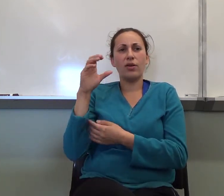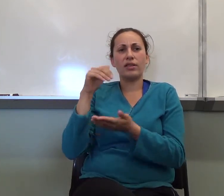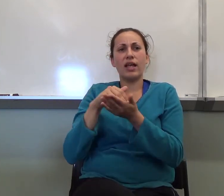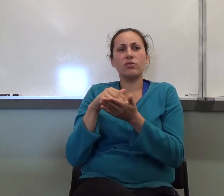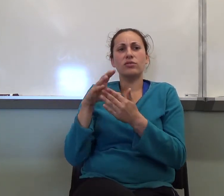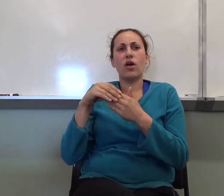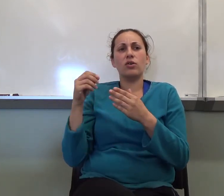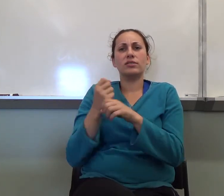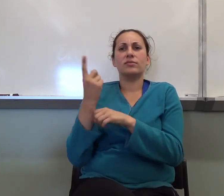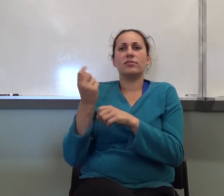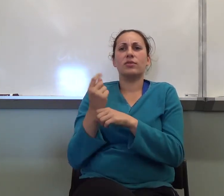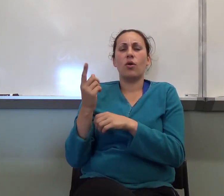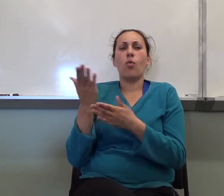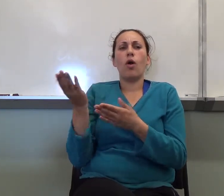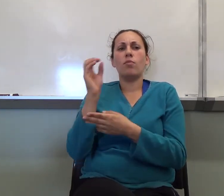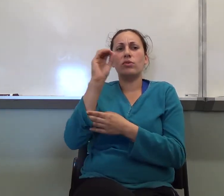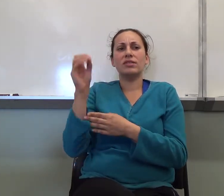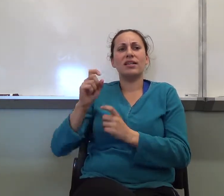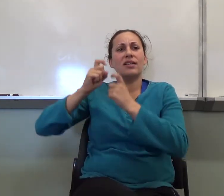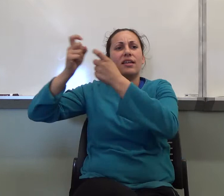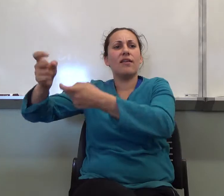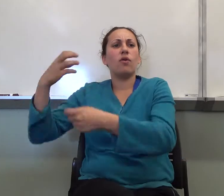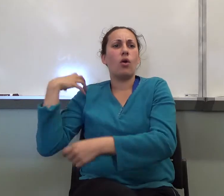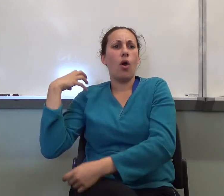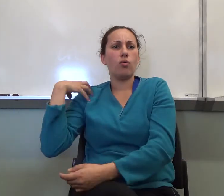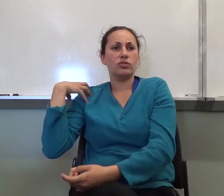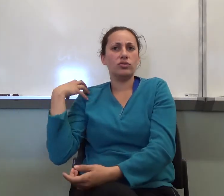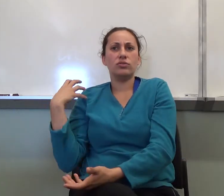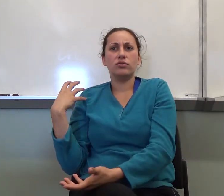income goes toward his coach? Not to the nearest 1/10%.